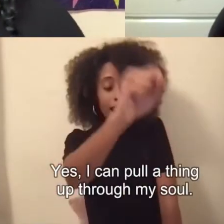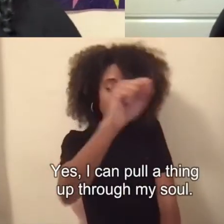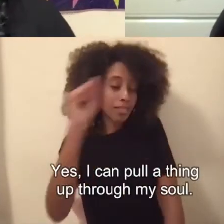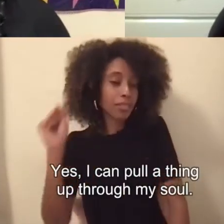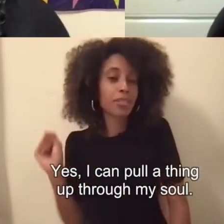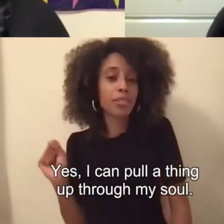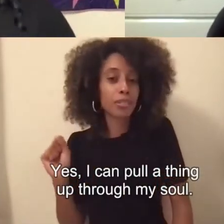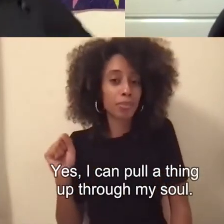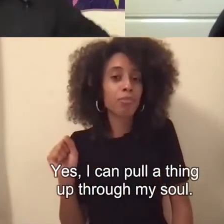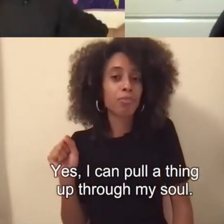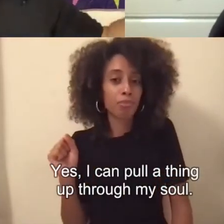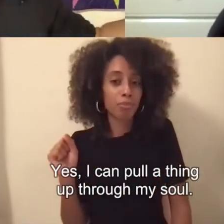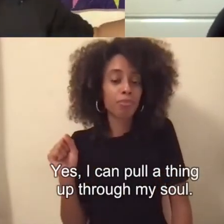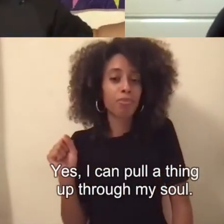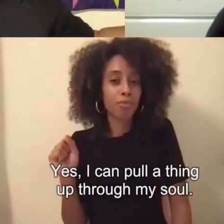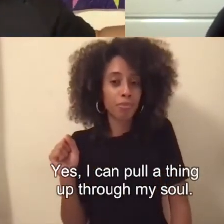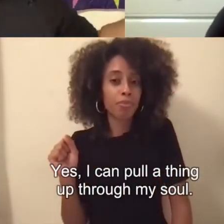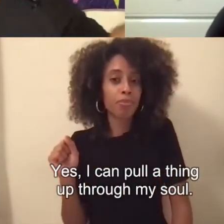That's